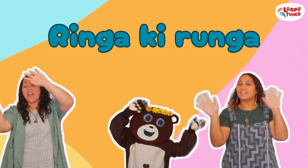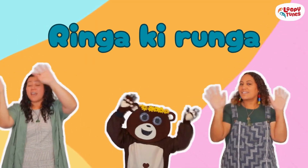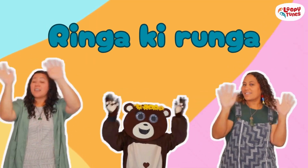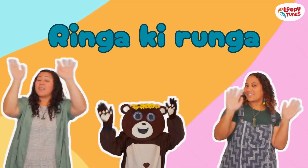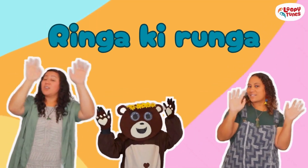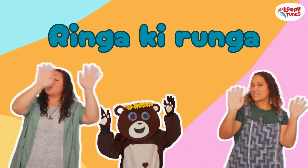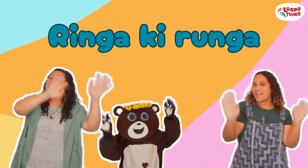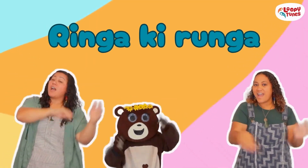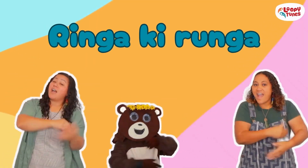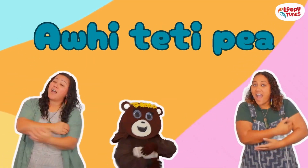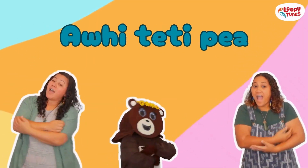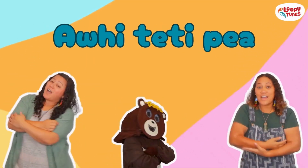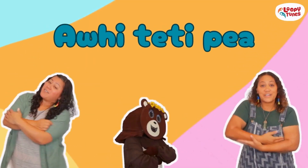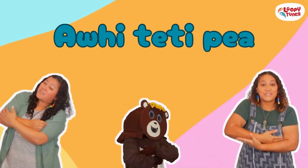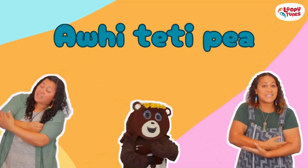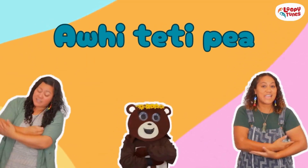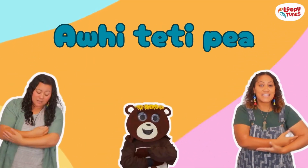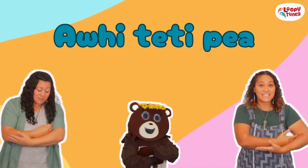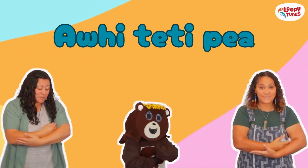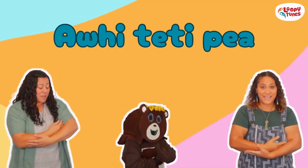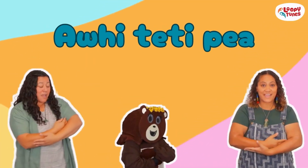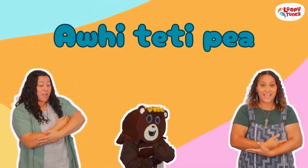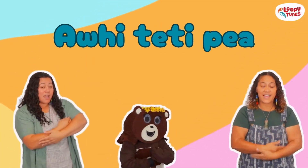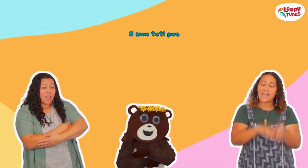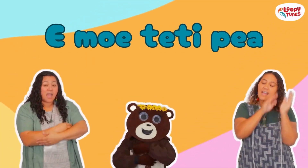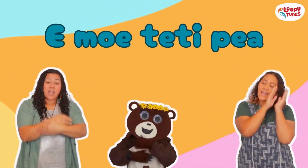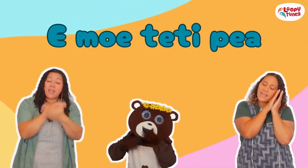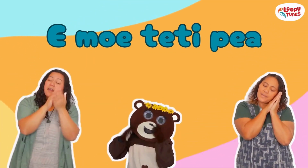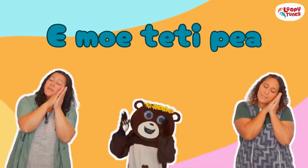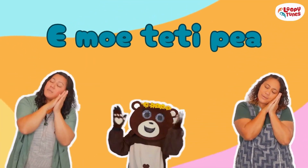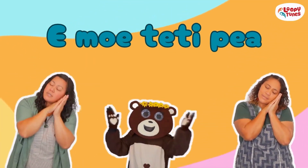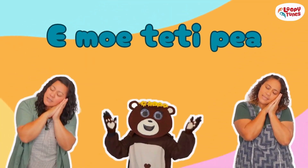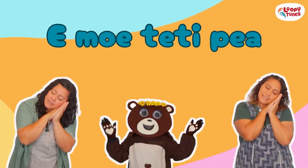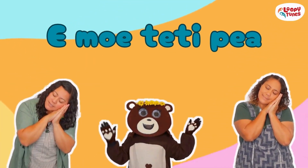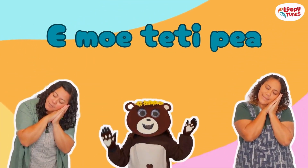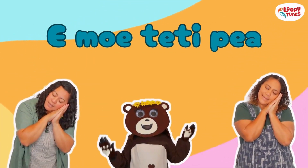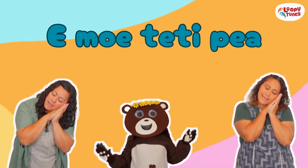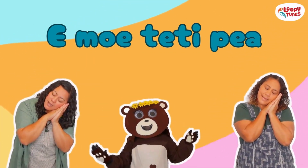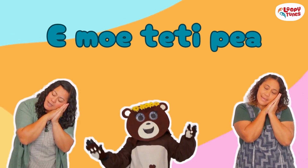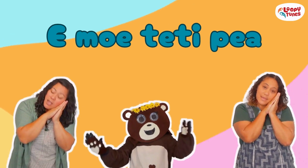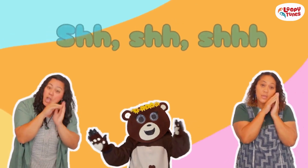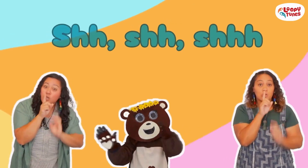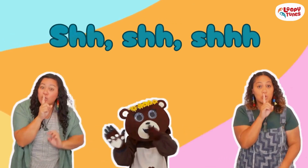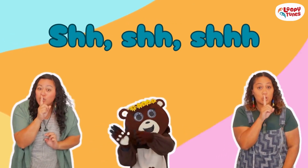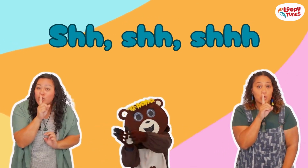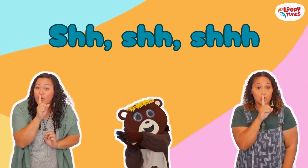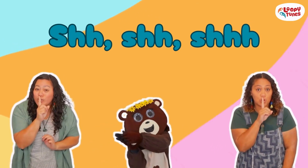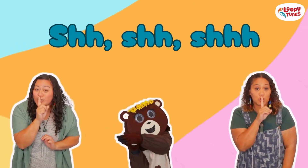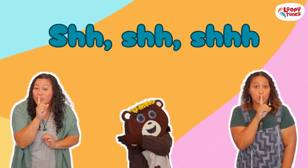ringa ki runga, awhi teti pea, e moe teti pea,